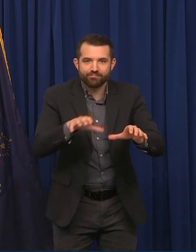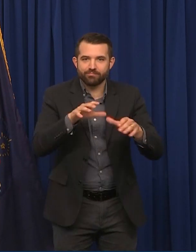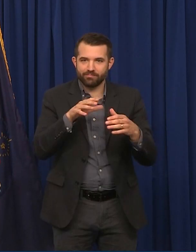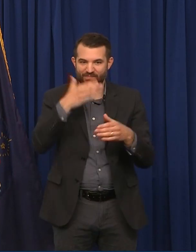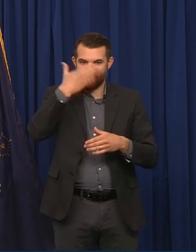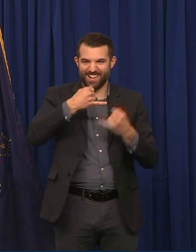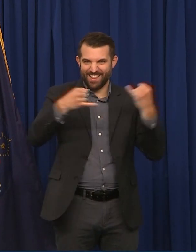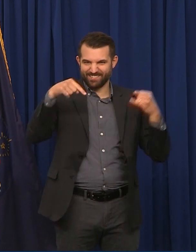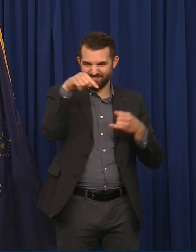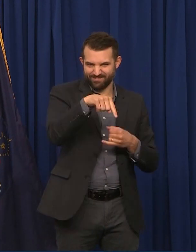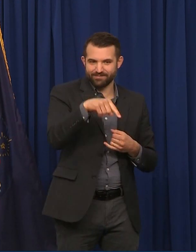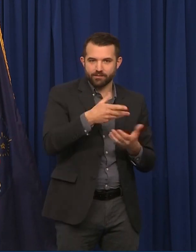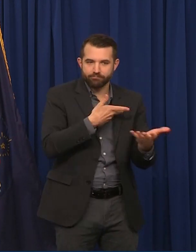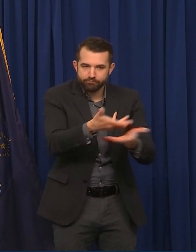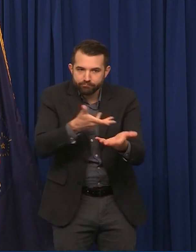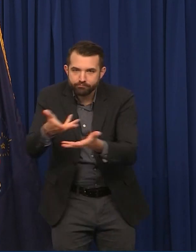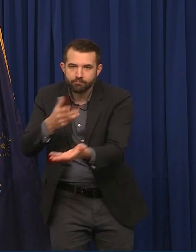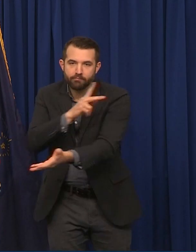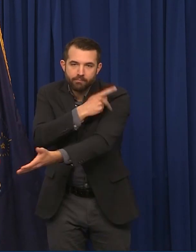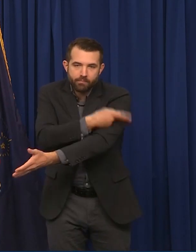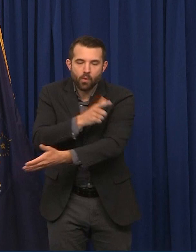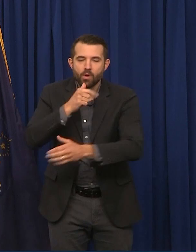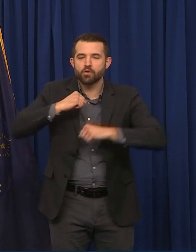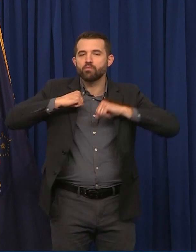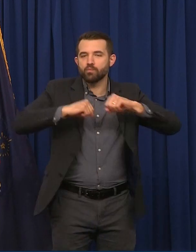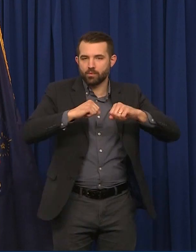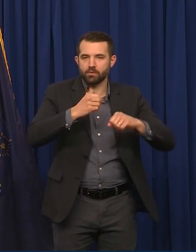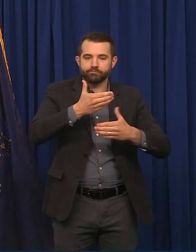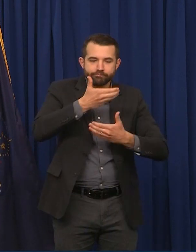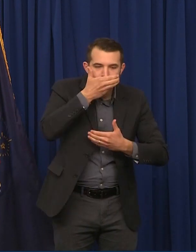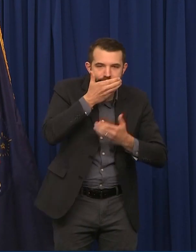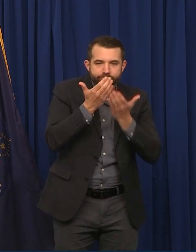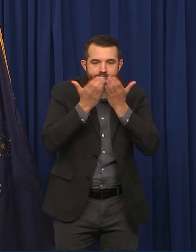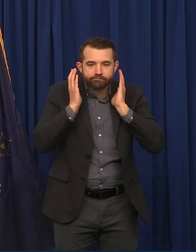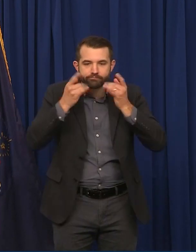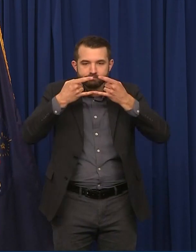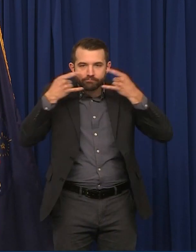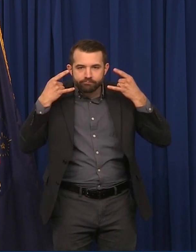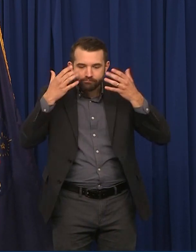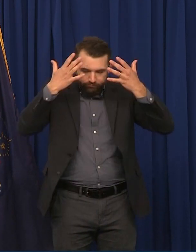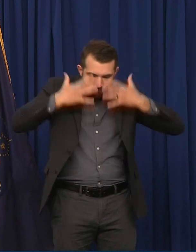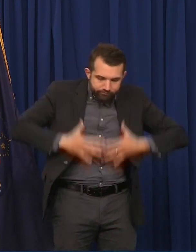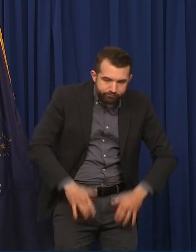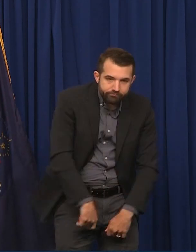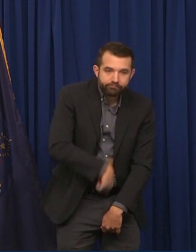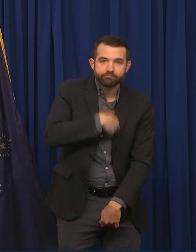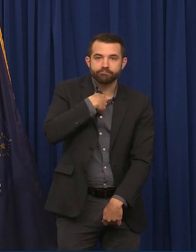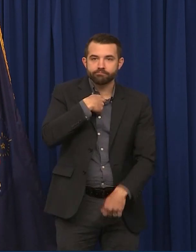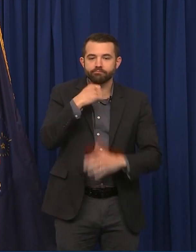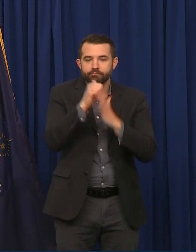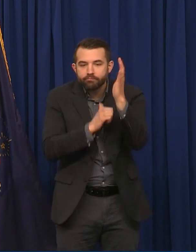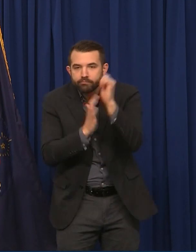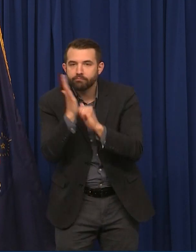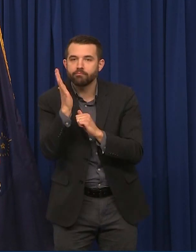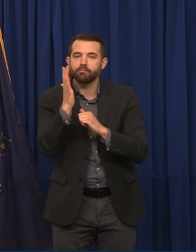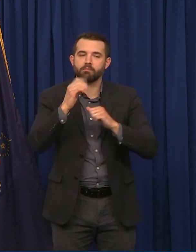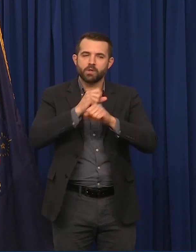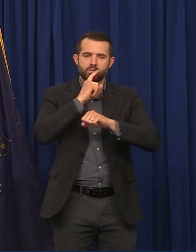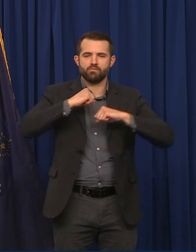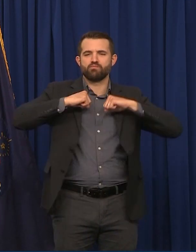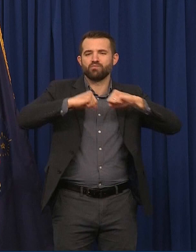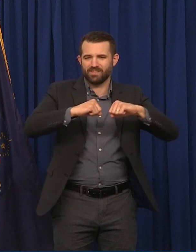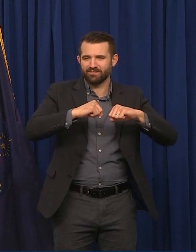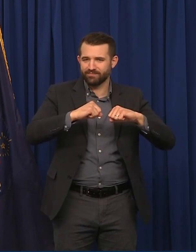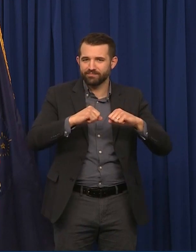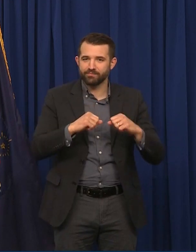or transmitting COVID-19. For several weeks now, Maine CDC has been receiving and